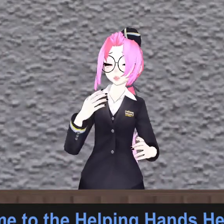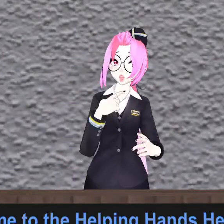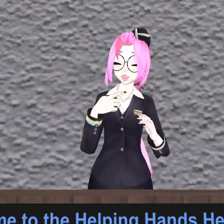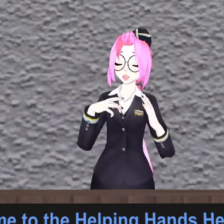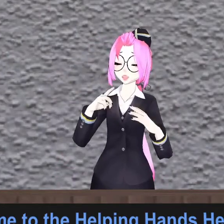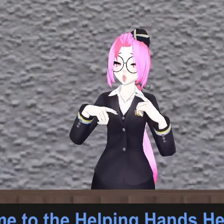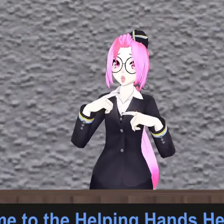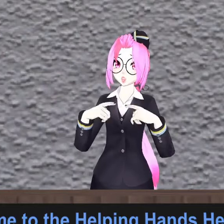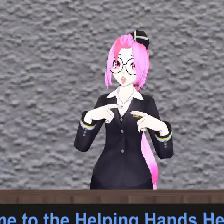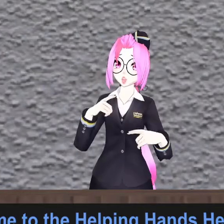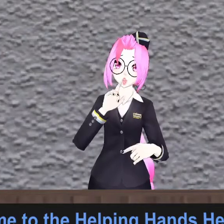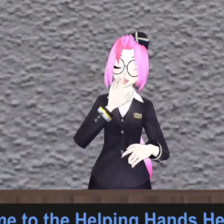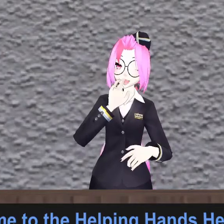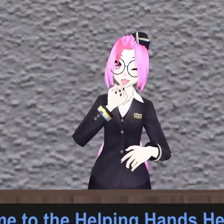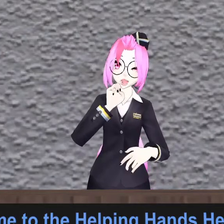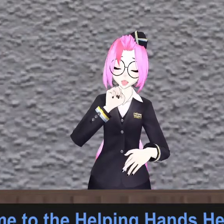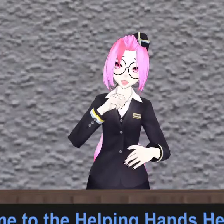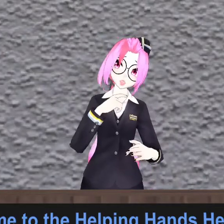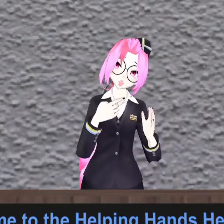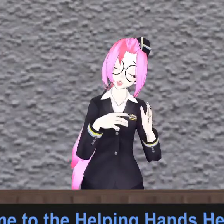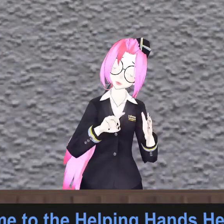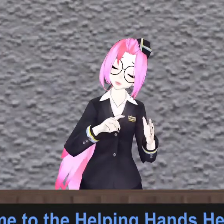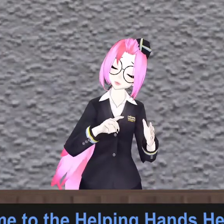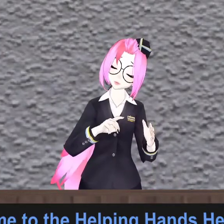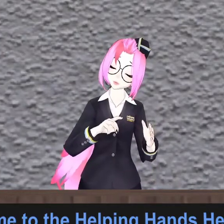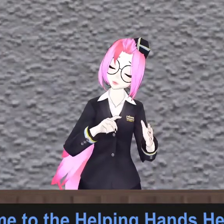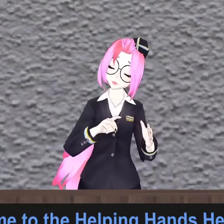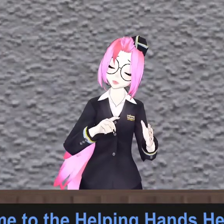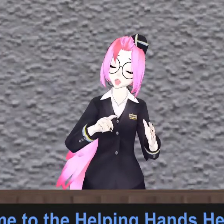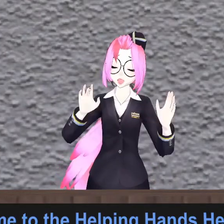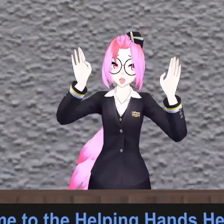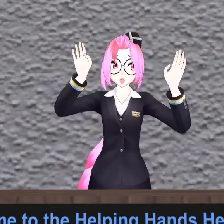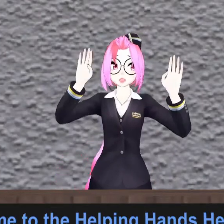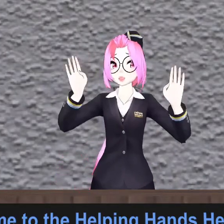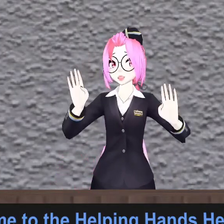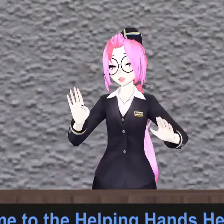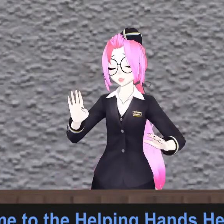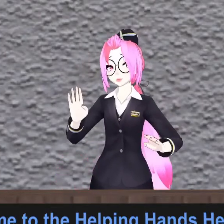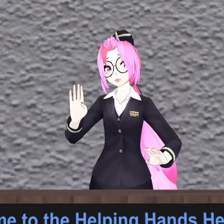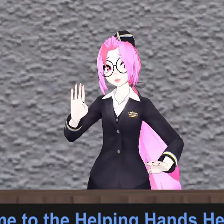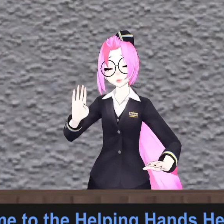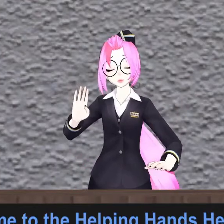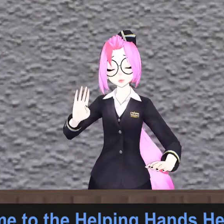You mean when you're signing, you're not going to be talking? Is that what you mean? Oh, hello. No, your voice cut off and it'll go